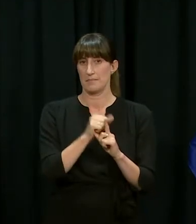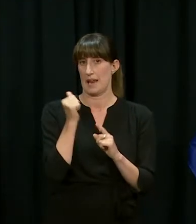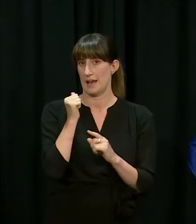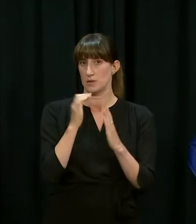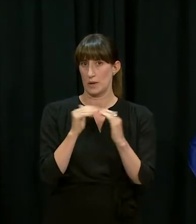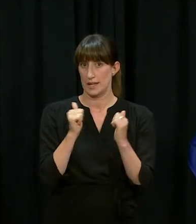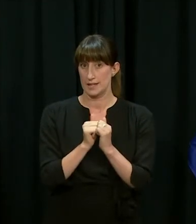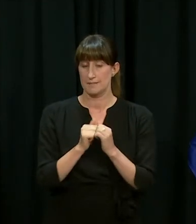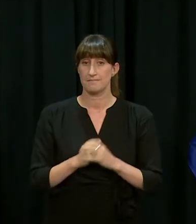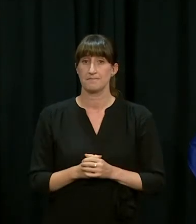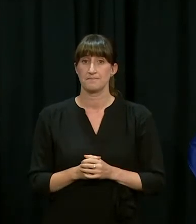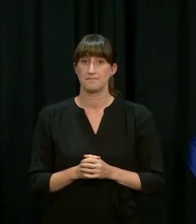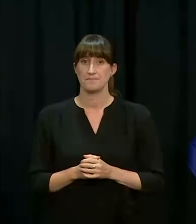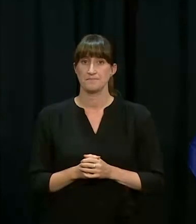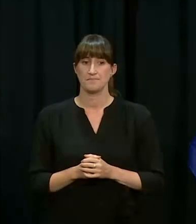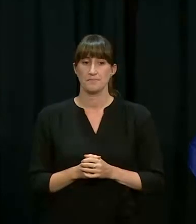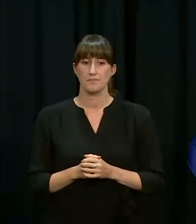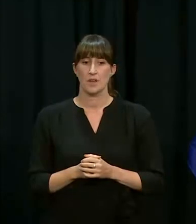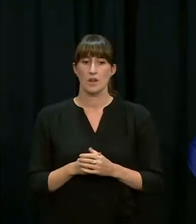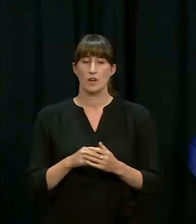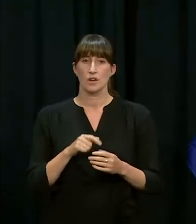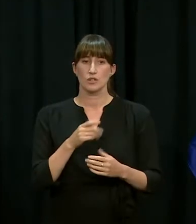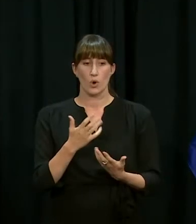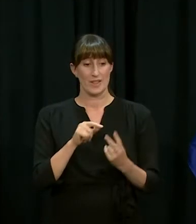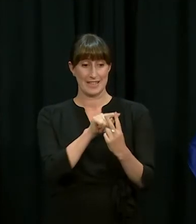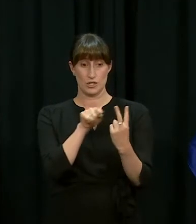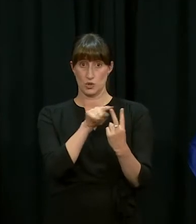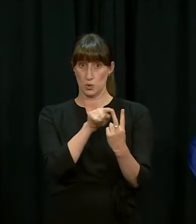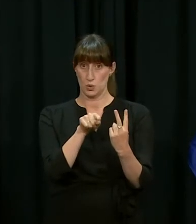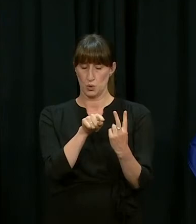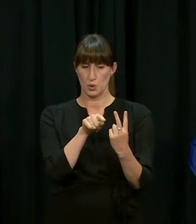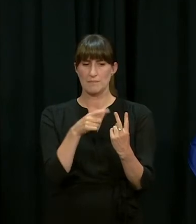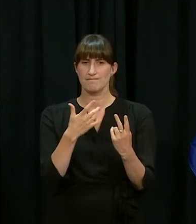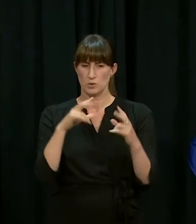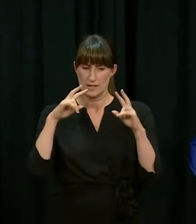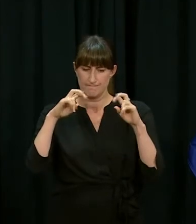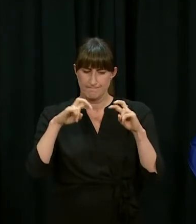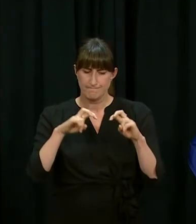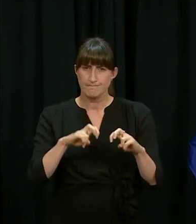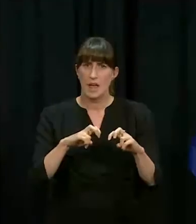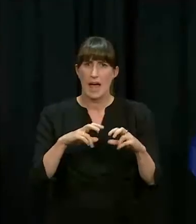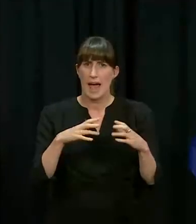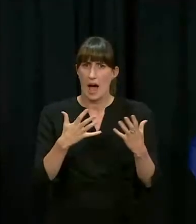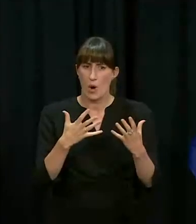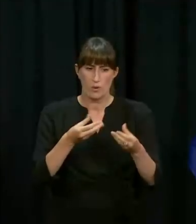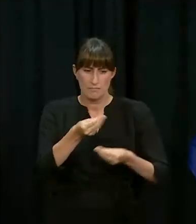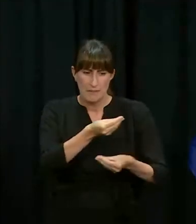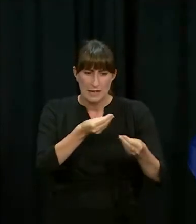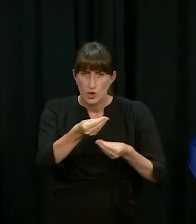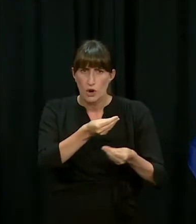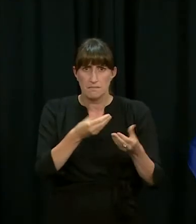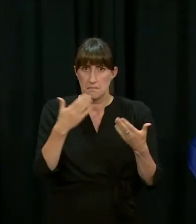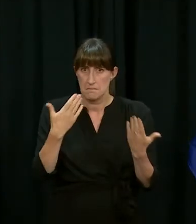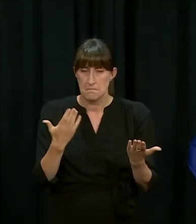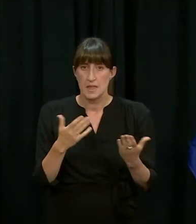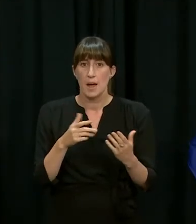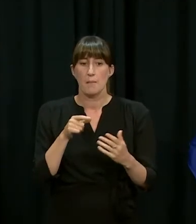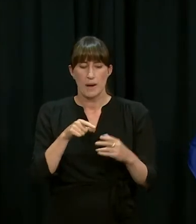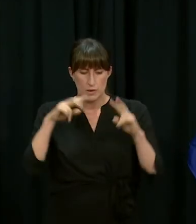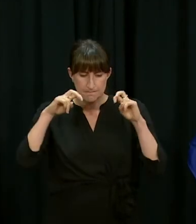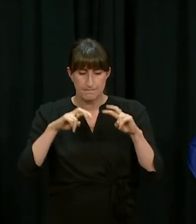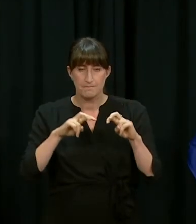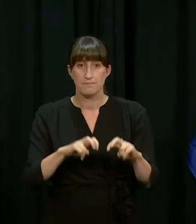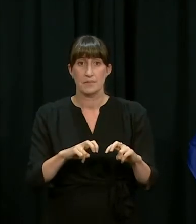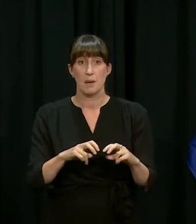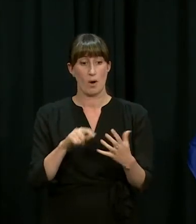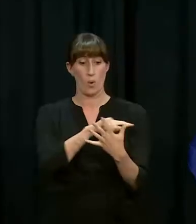this scenario, and as we continue to investigate the source of transmission for these cases, we should be encouraged that all 5